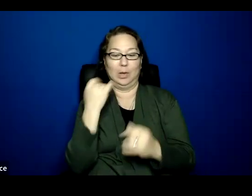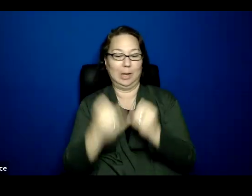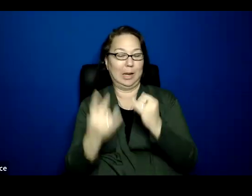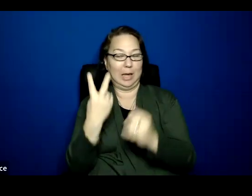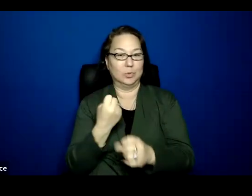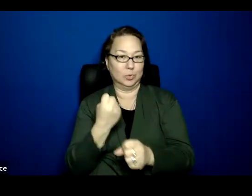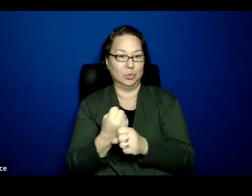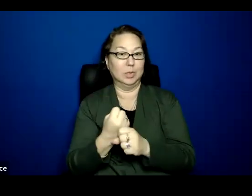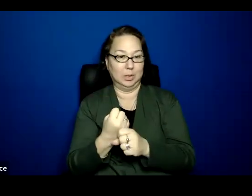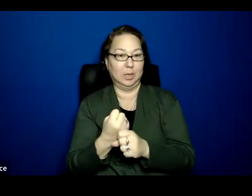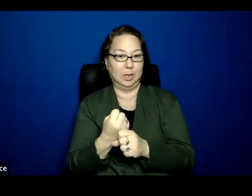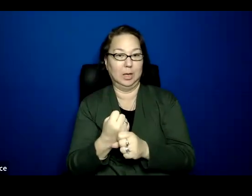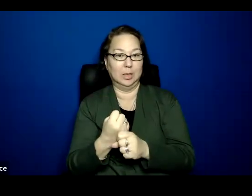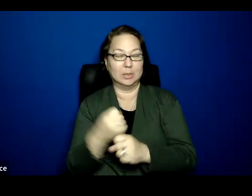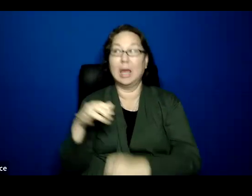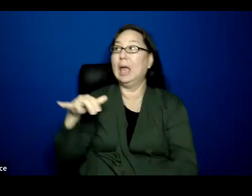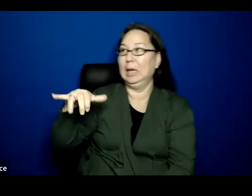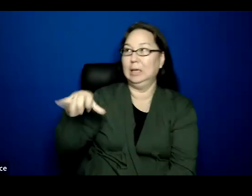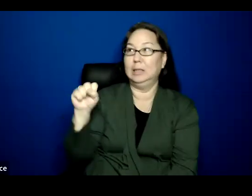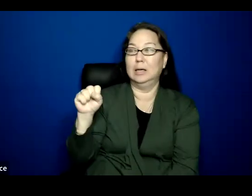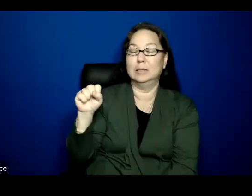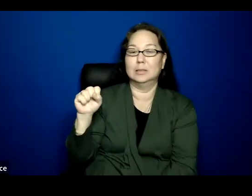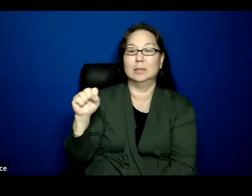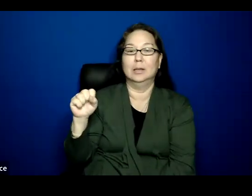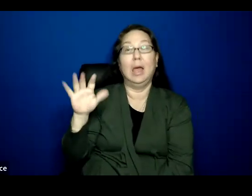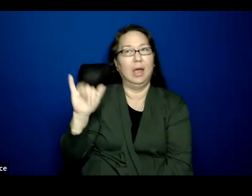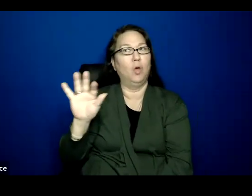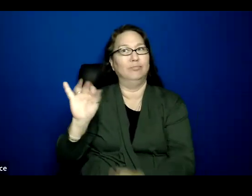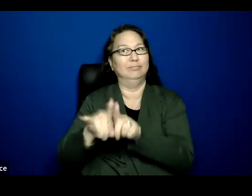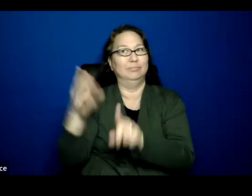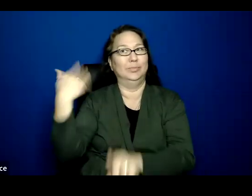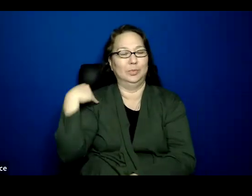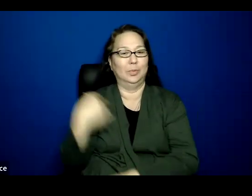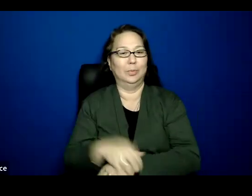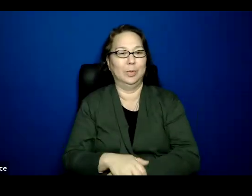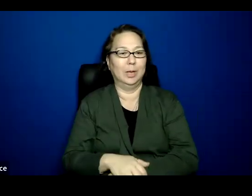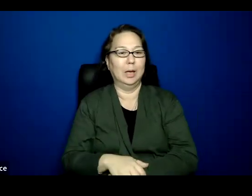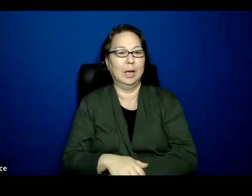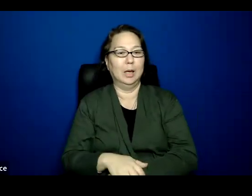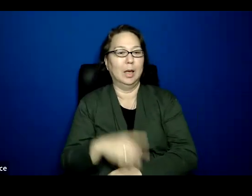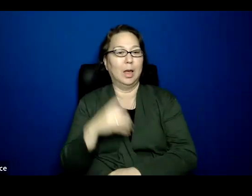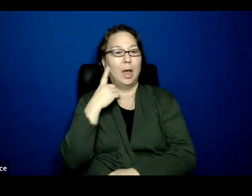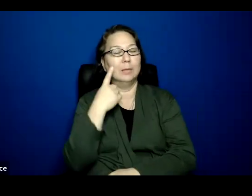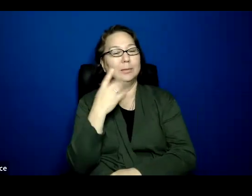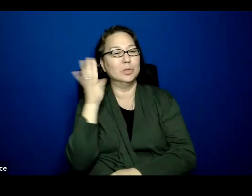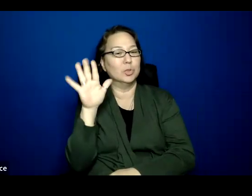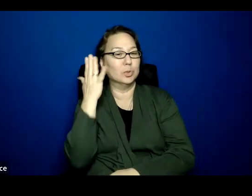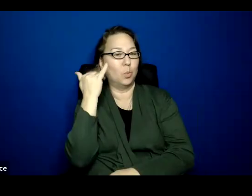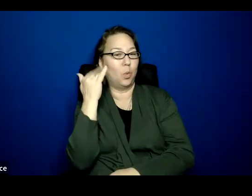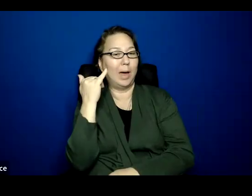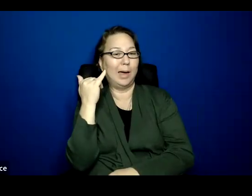before. So Even before. many schools, and that's why the number was 29%, because not every school was able to